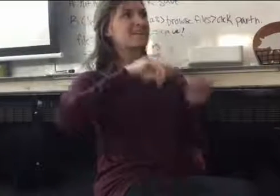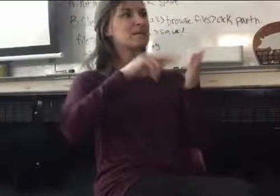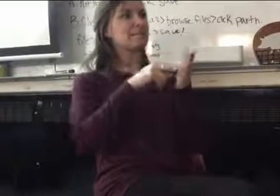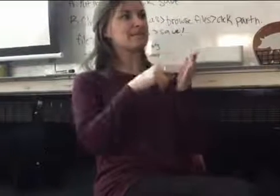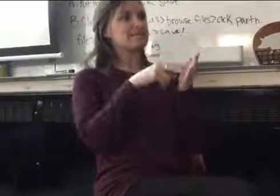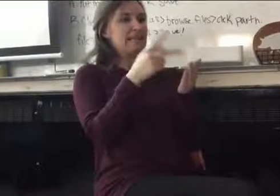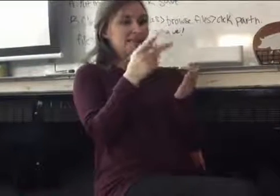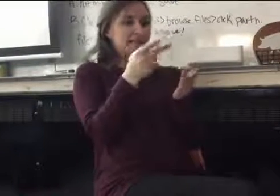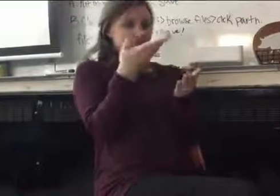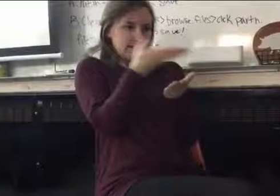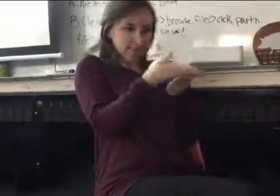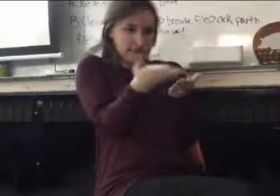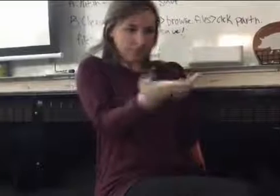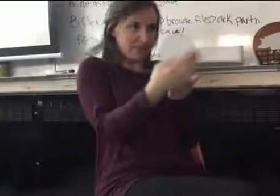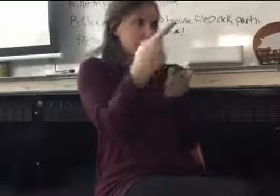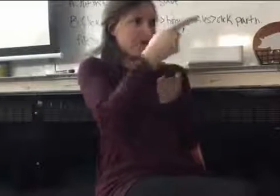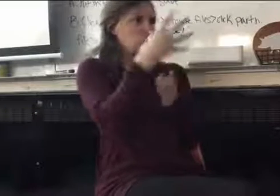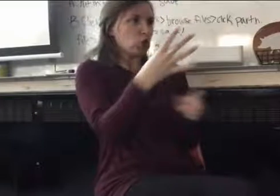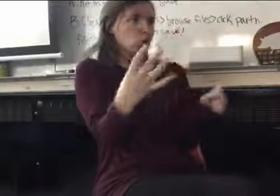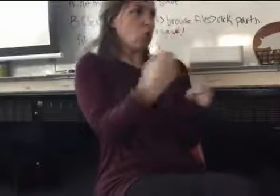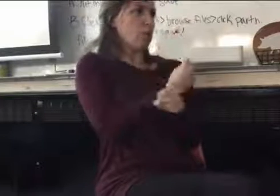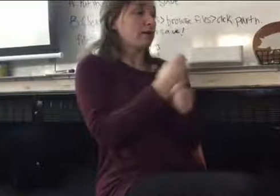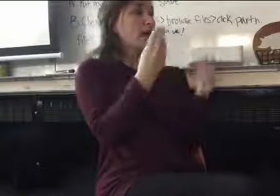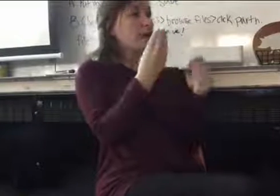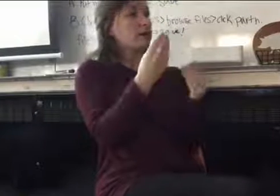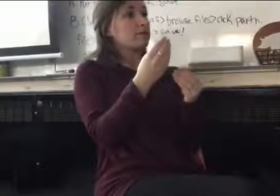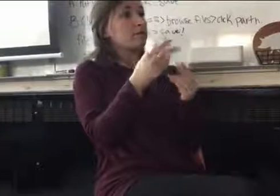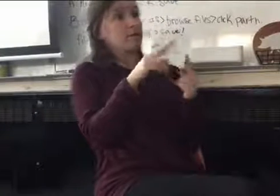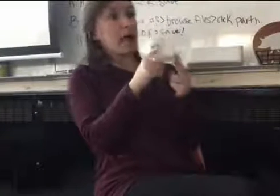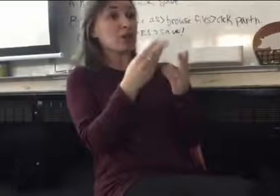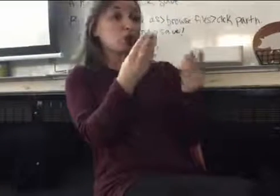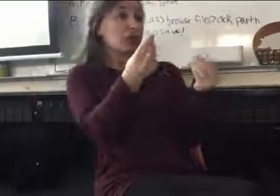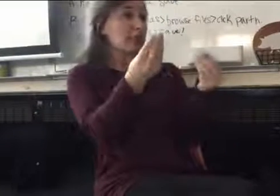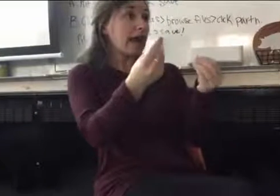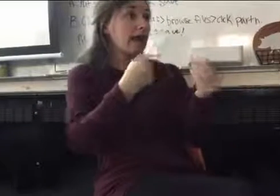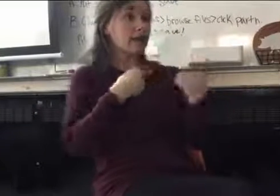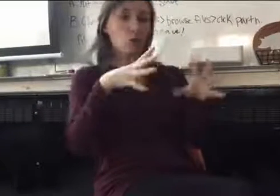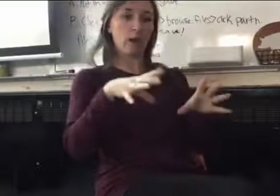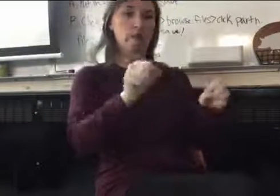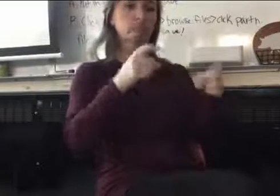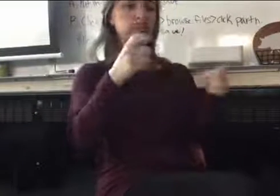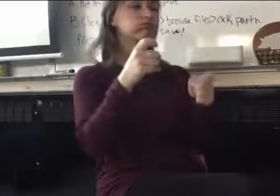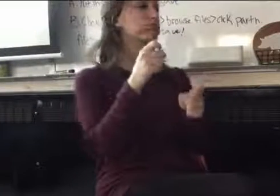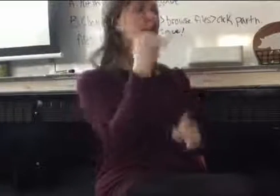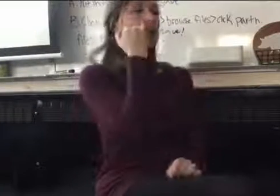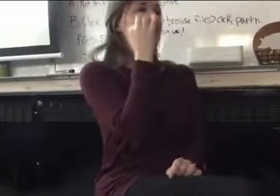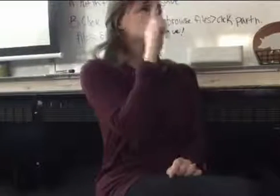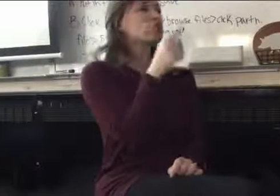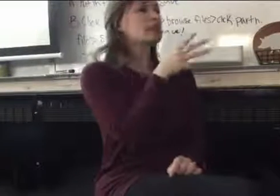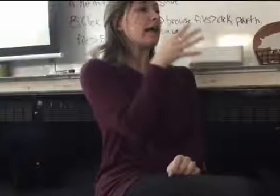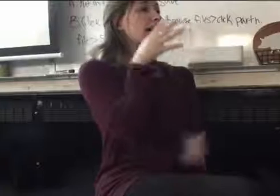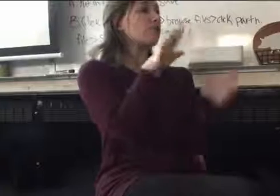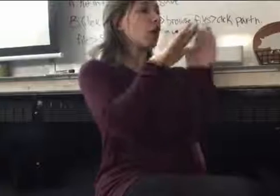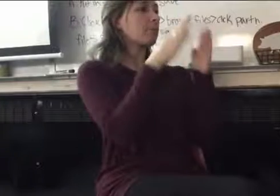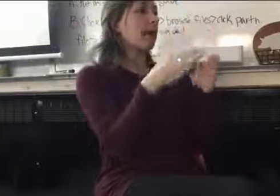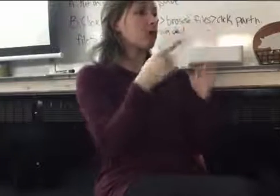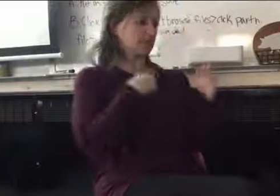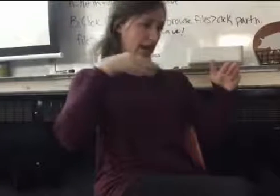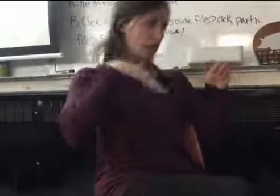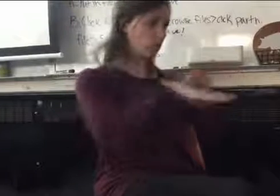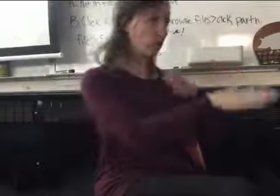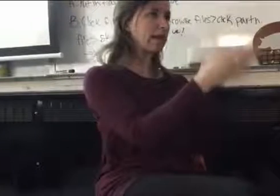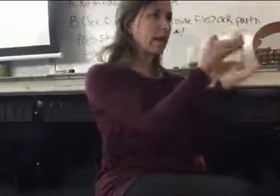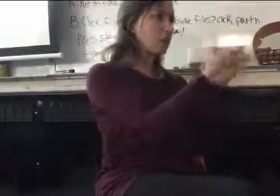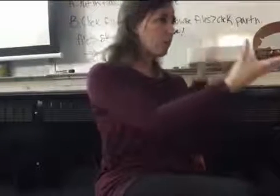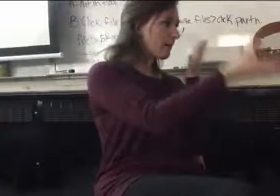land that you have conquered. This could be if you went and conquered a farmhouse and you collected all these different farm supplies. That